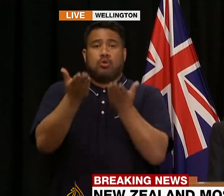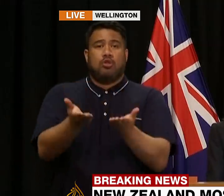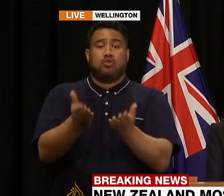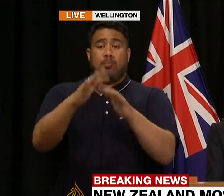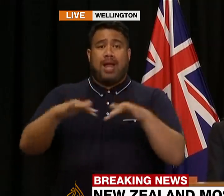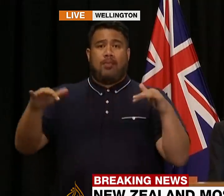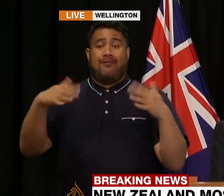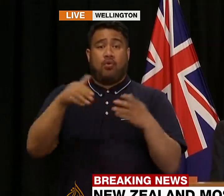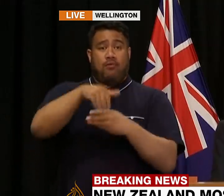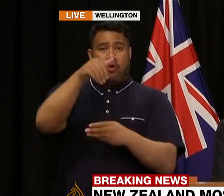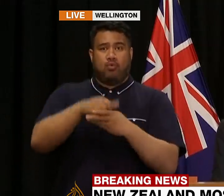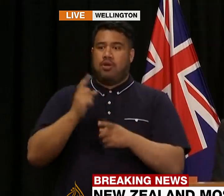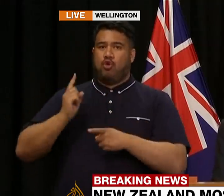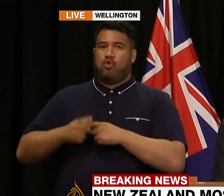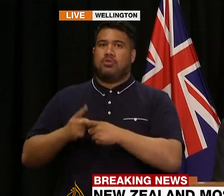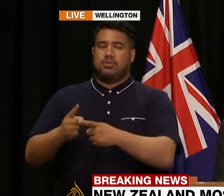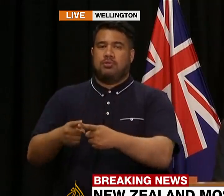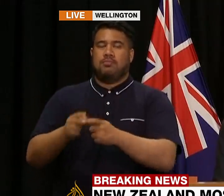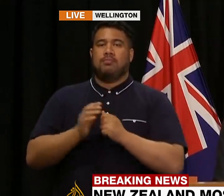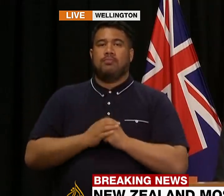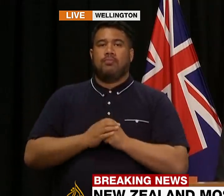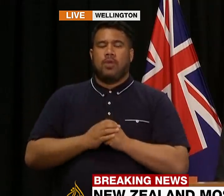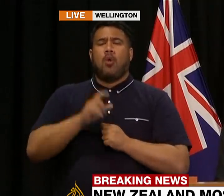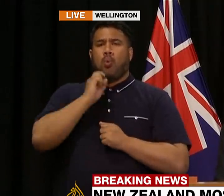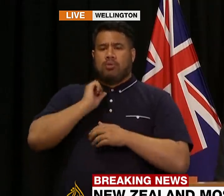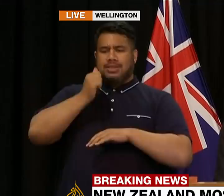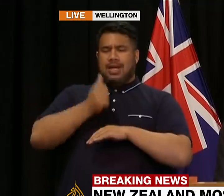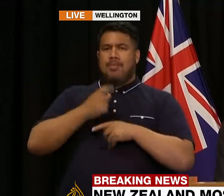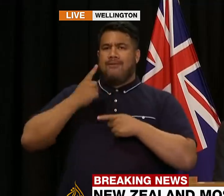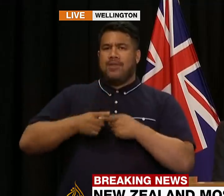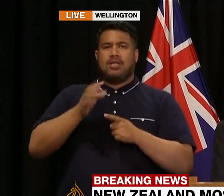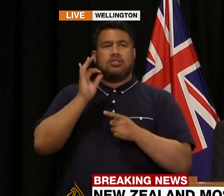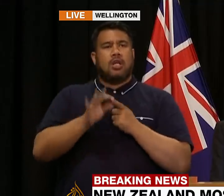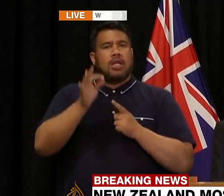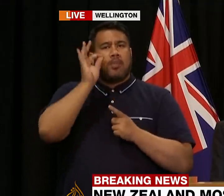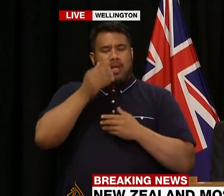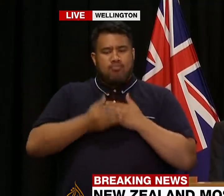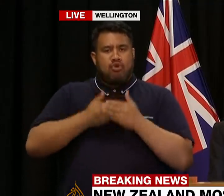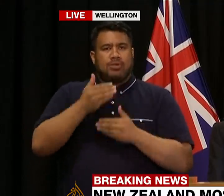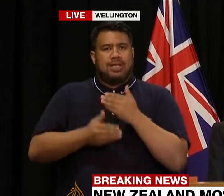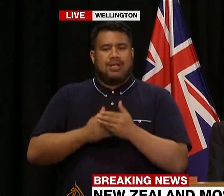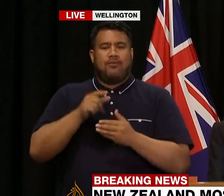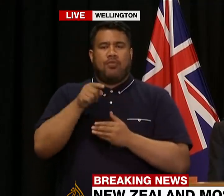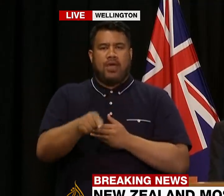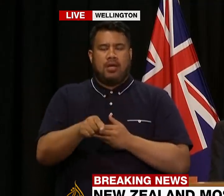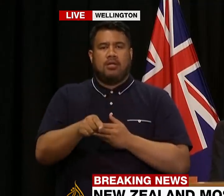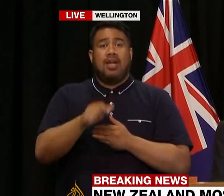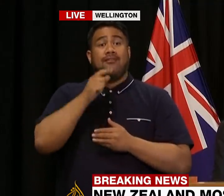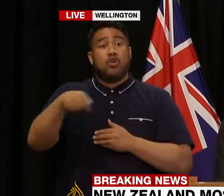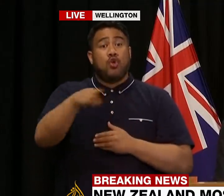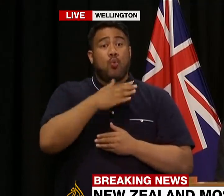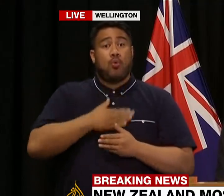A shortened select committee process will apply, so I encourage all those who wish to submit to start